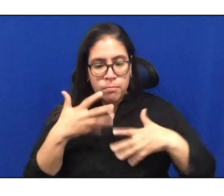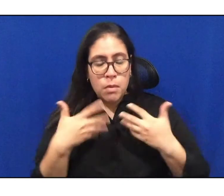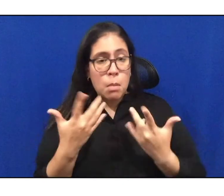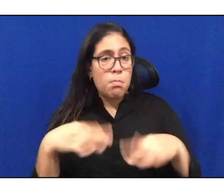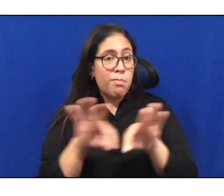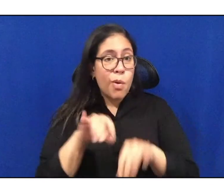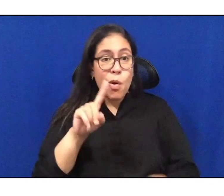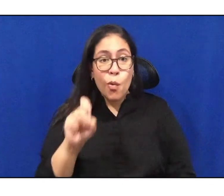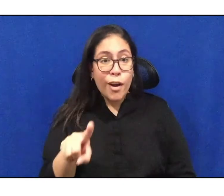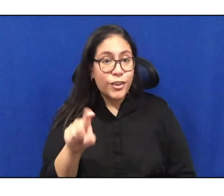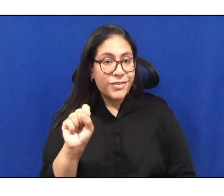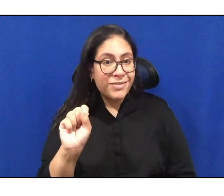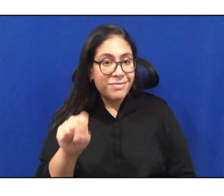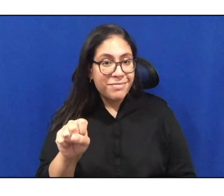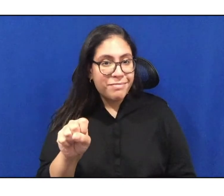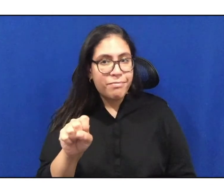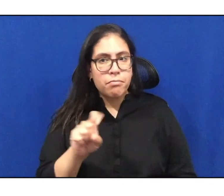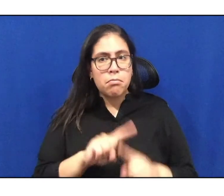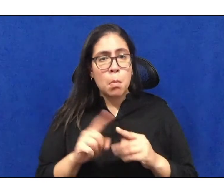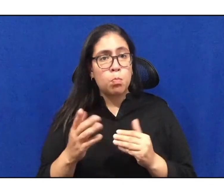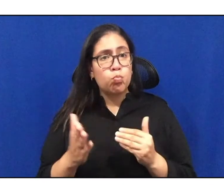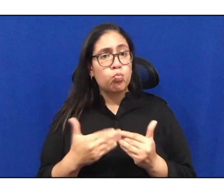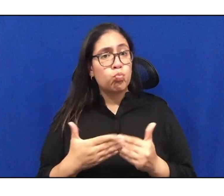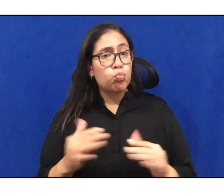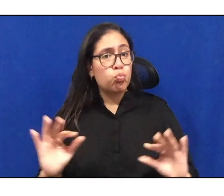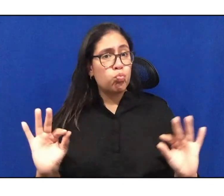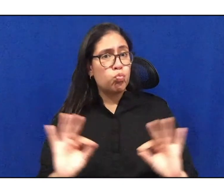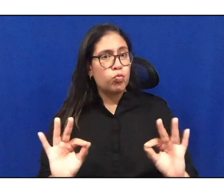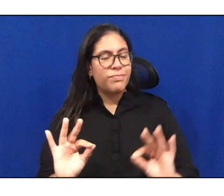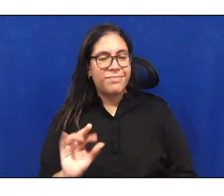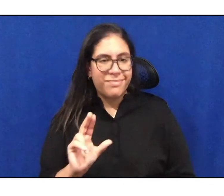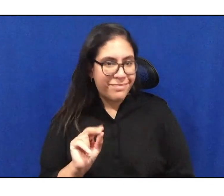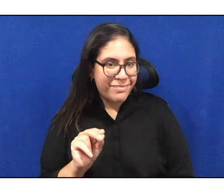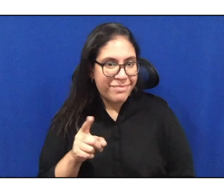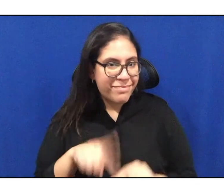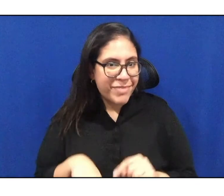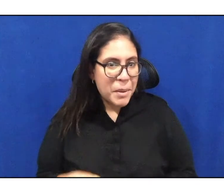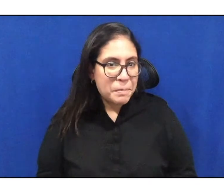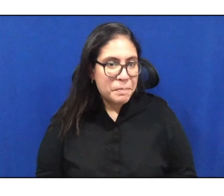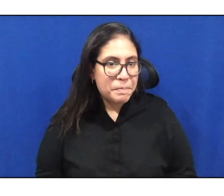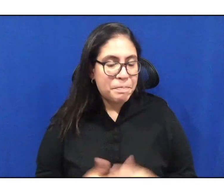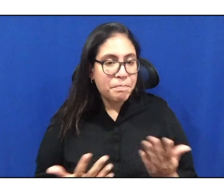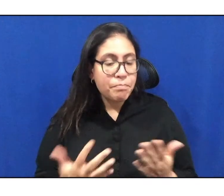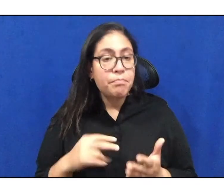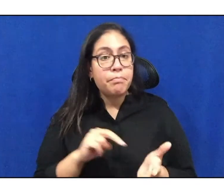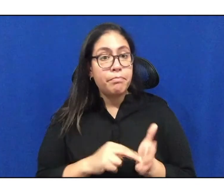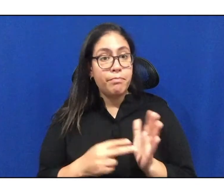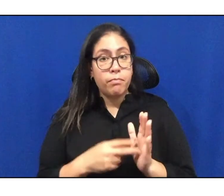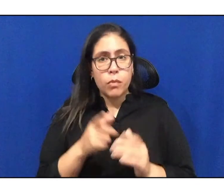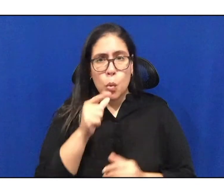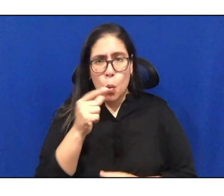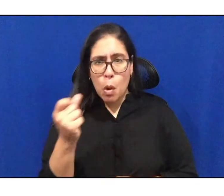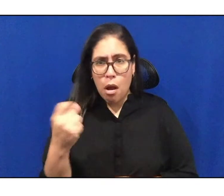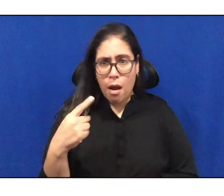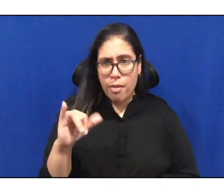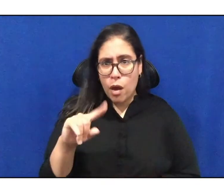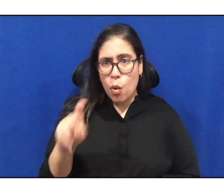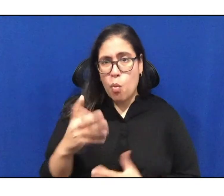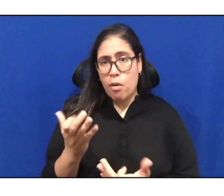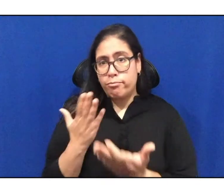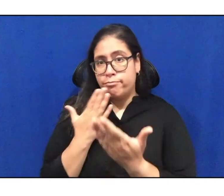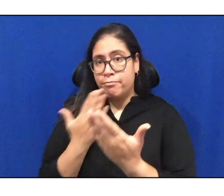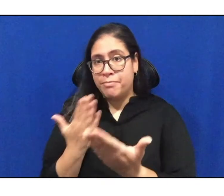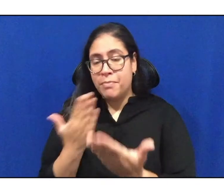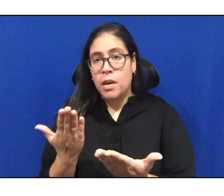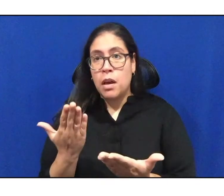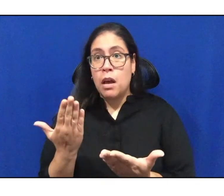for granted. So I want to thank whoever asked that question. I don't think we have the answers, but